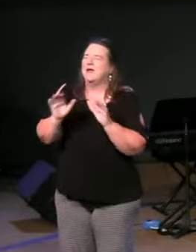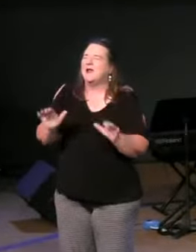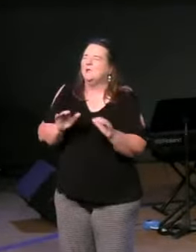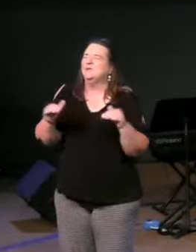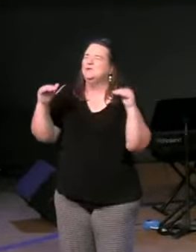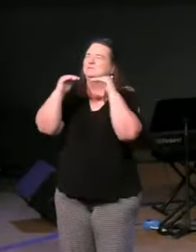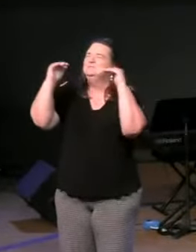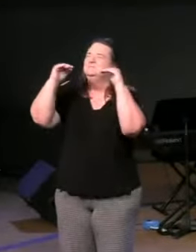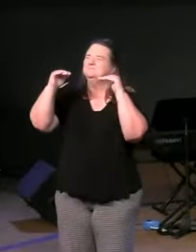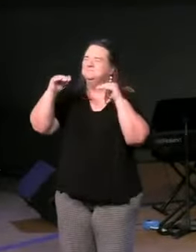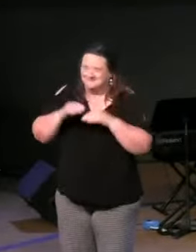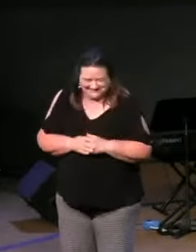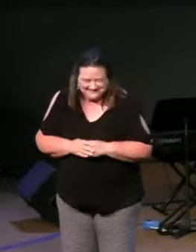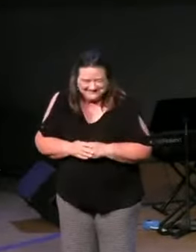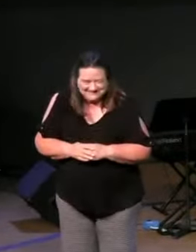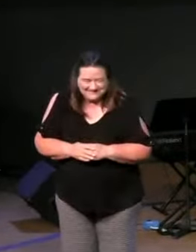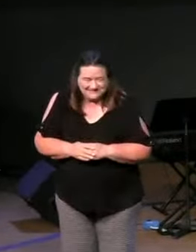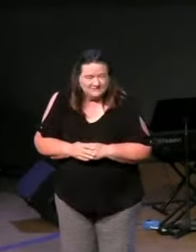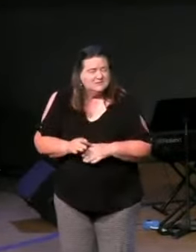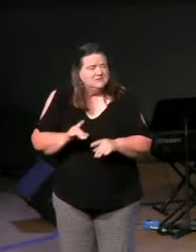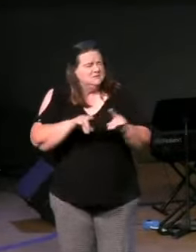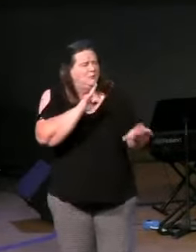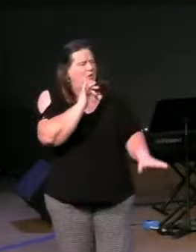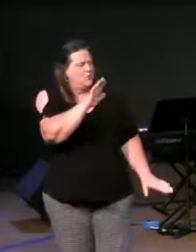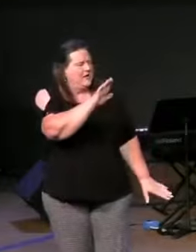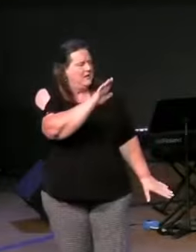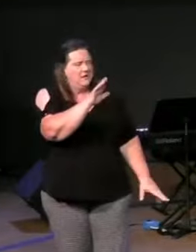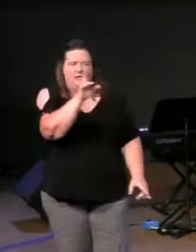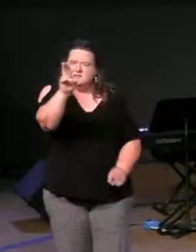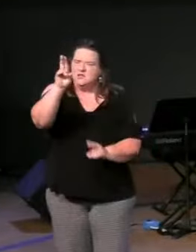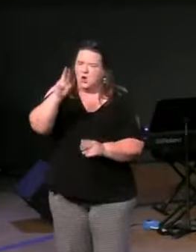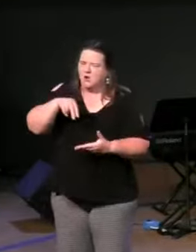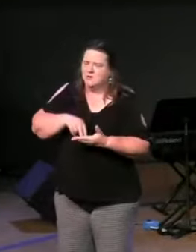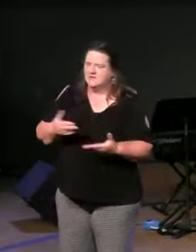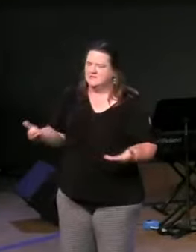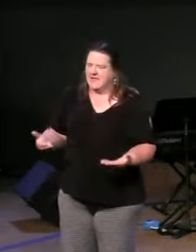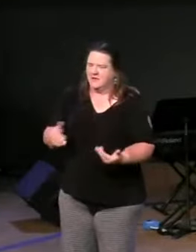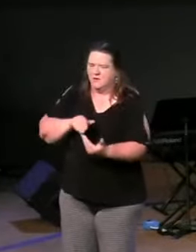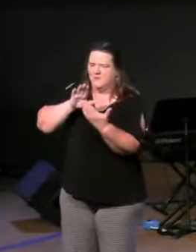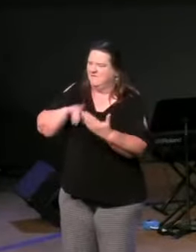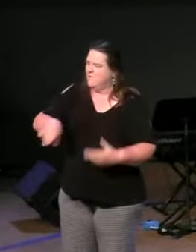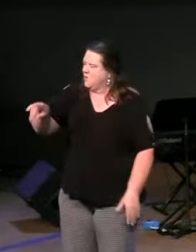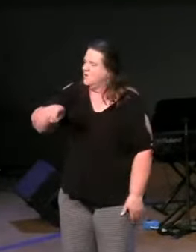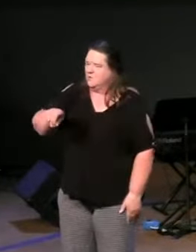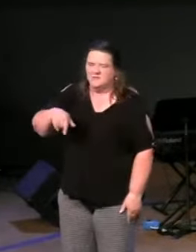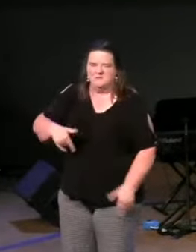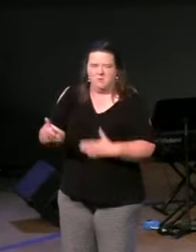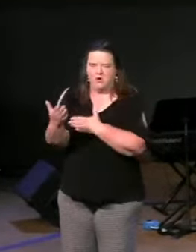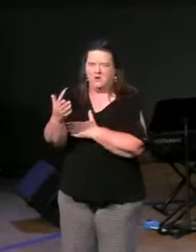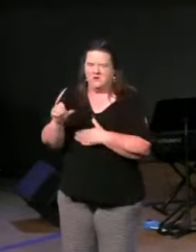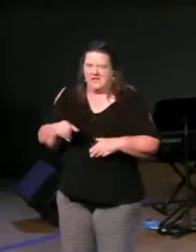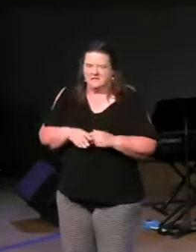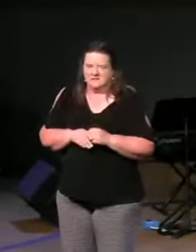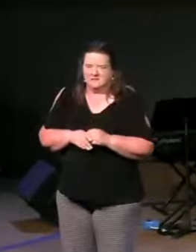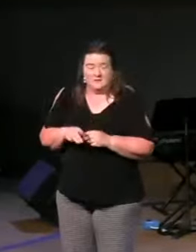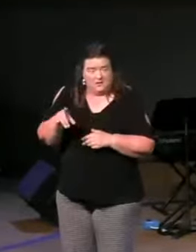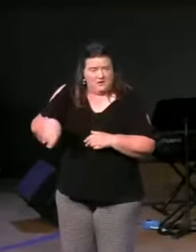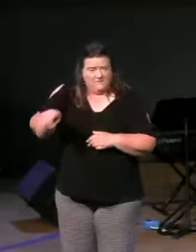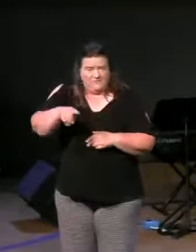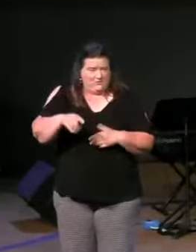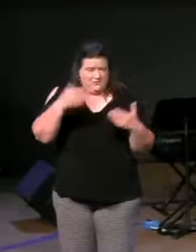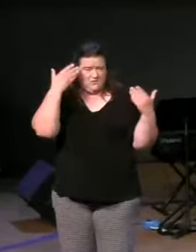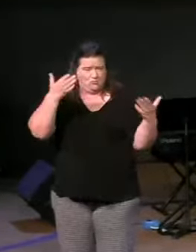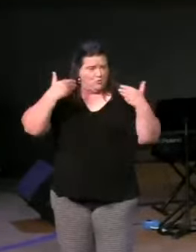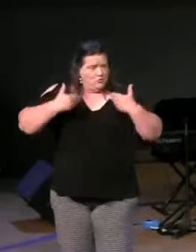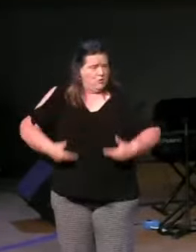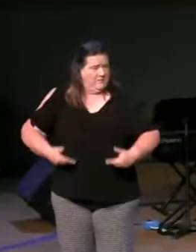best. But in all seriousness, it is an honor to stand here before you all this morning. For those of you that don't know